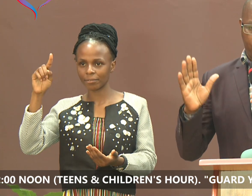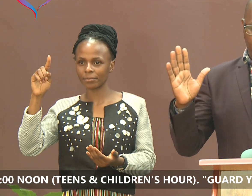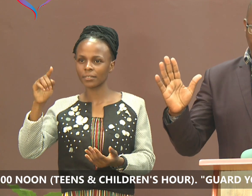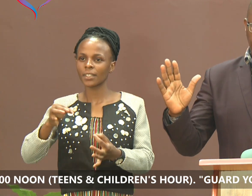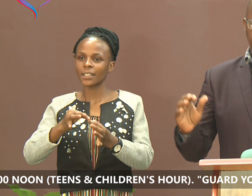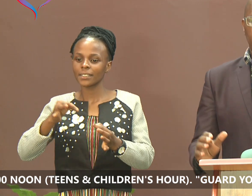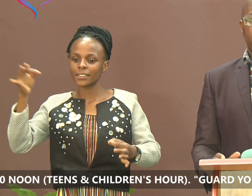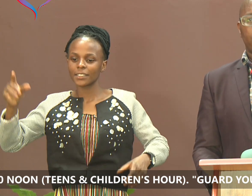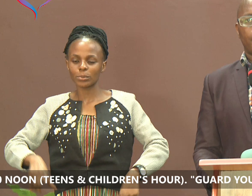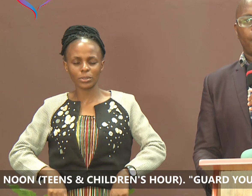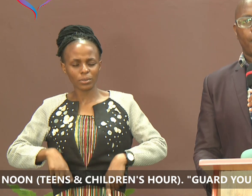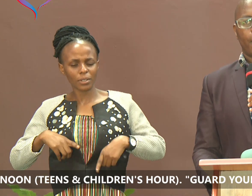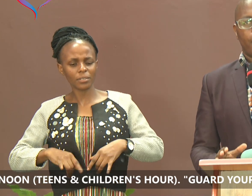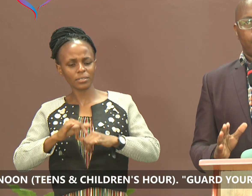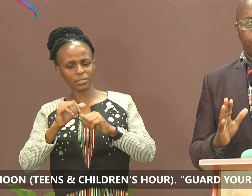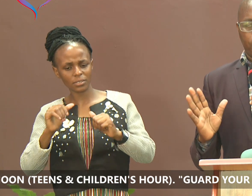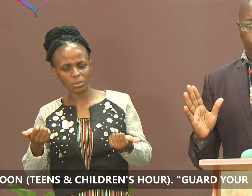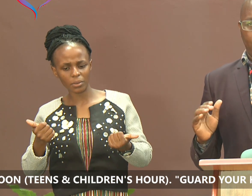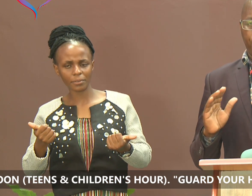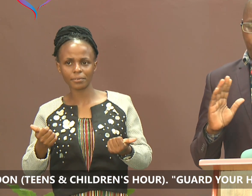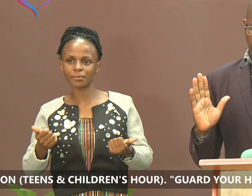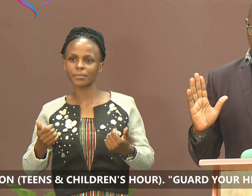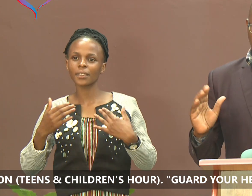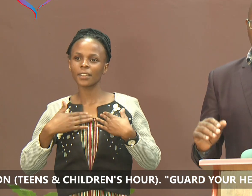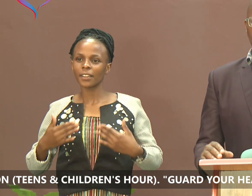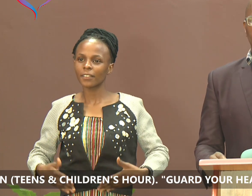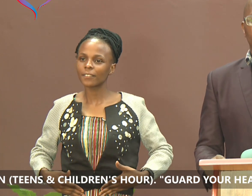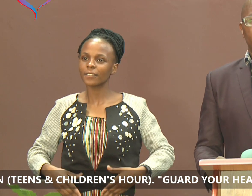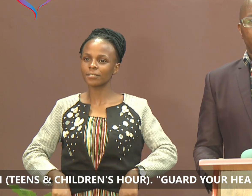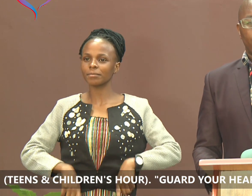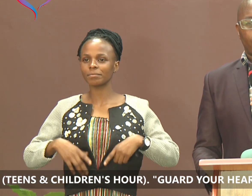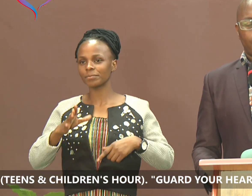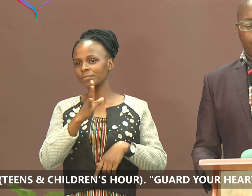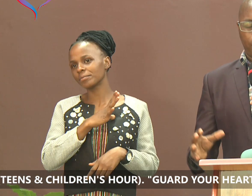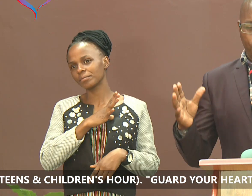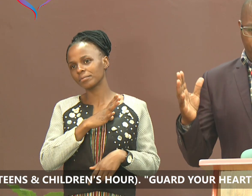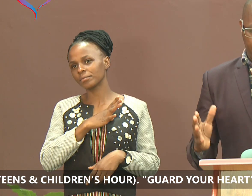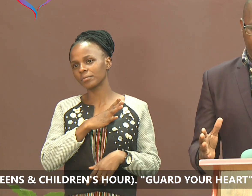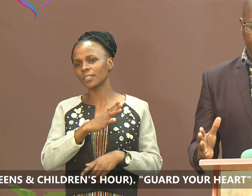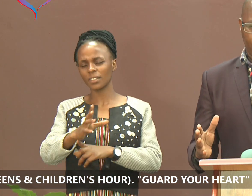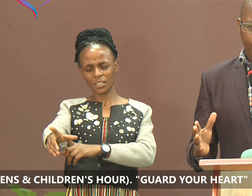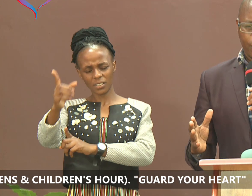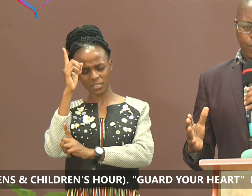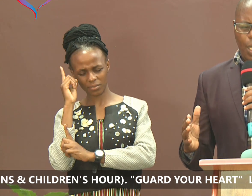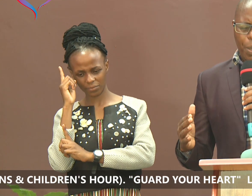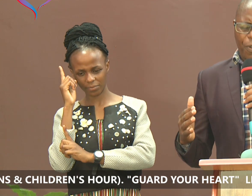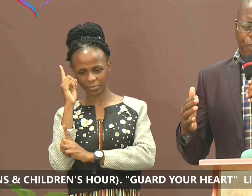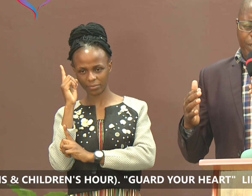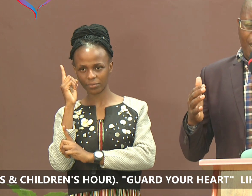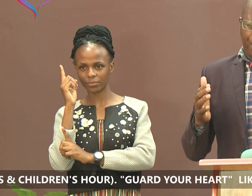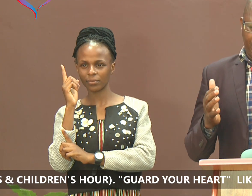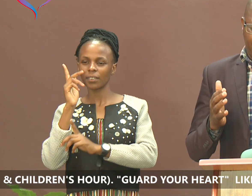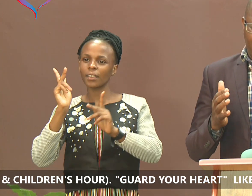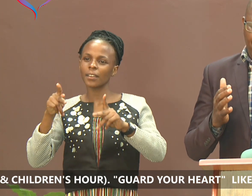is secured. Obulamu bwe bw'omwoyo buliko obukuumi. Physical life is okay. Obulamu bwe bw'omubiri buli bulungi. Security. Obukuumi. People